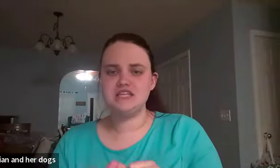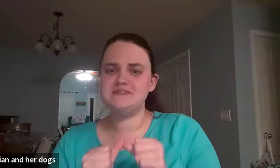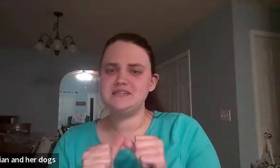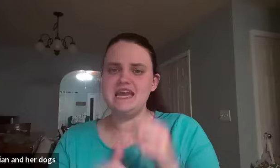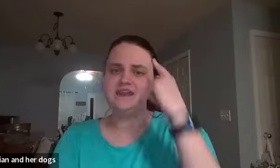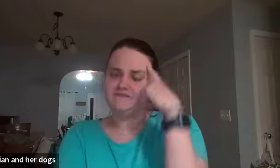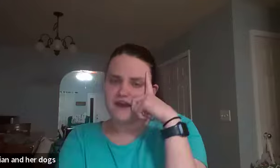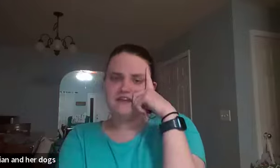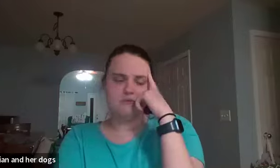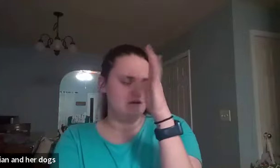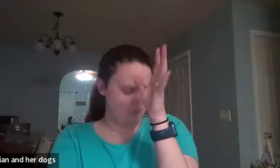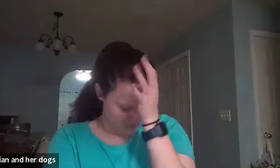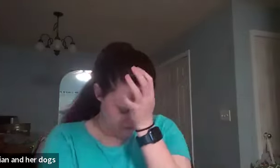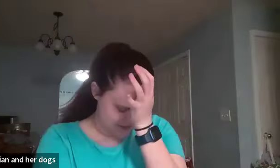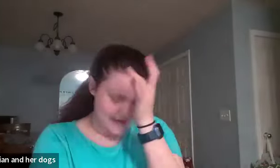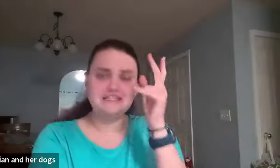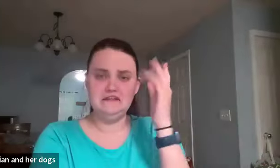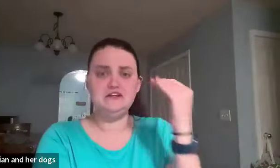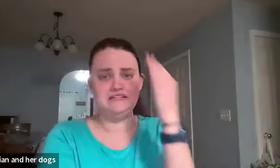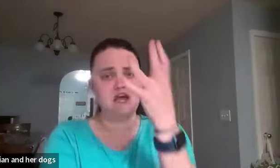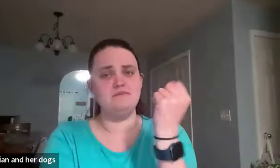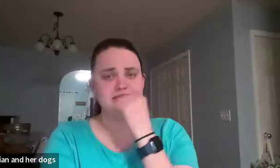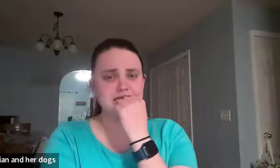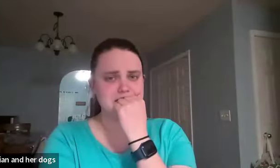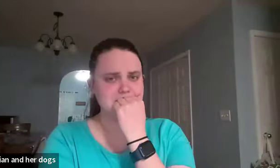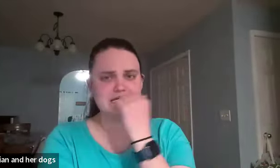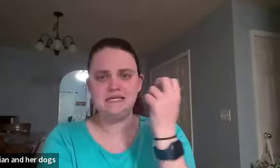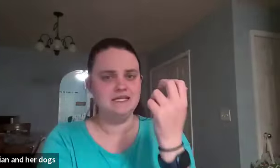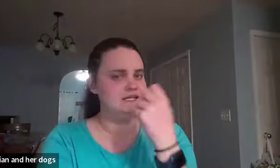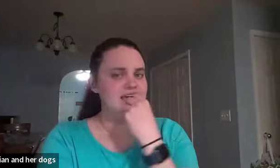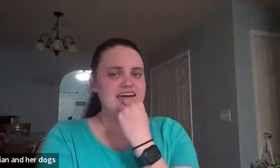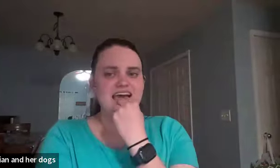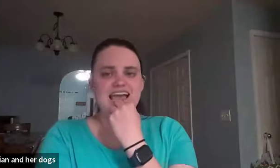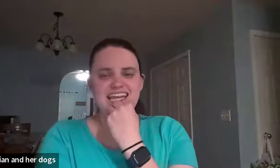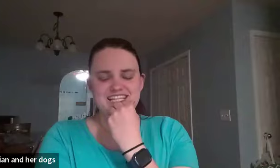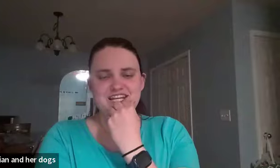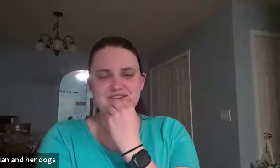kept saying it. And I finally went, hold on. And I literally stopped mid-sentence and I was like, and she goes,